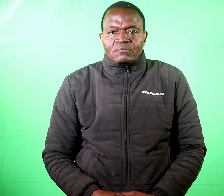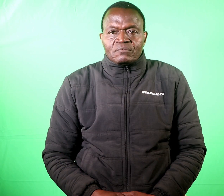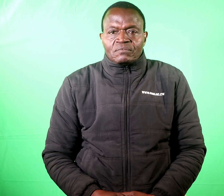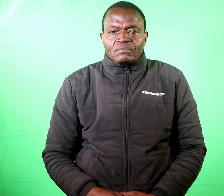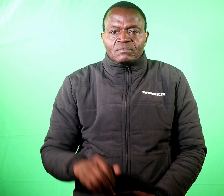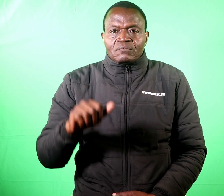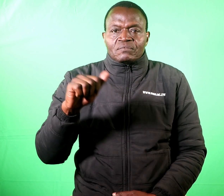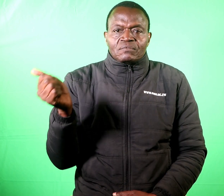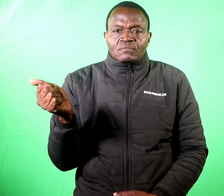6.